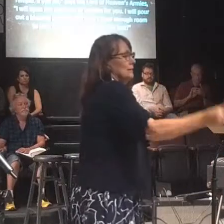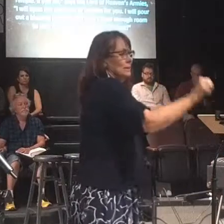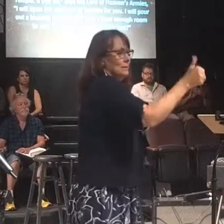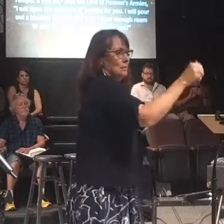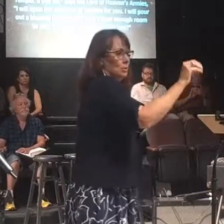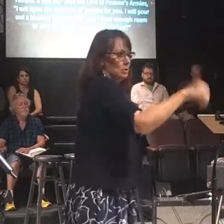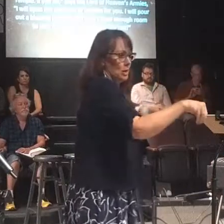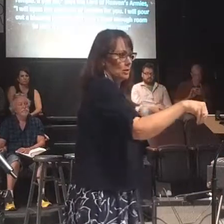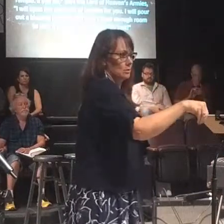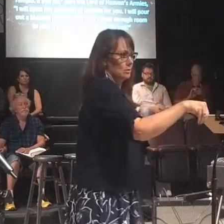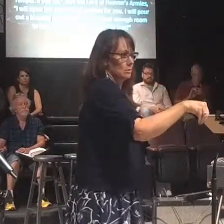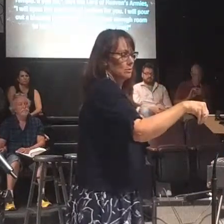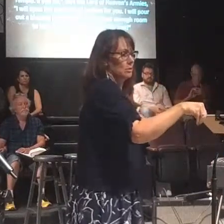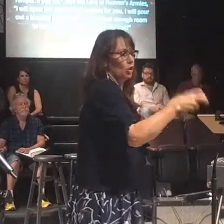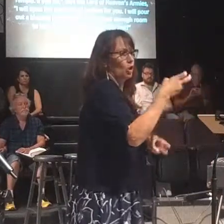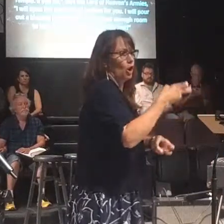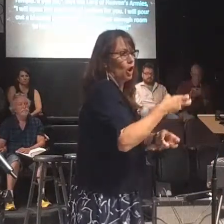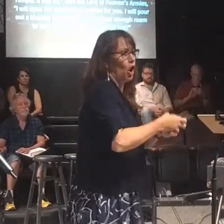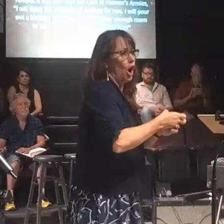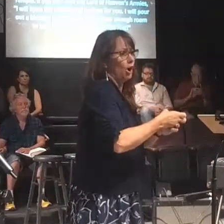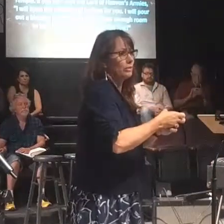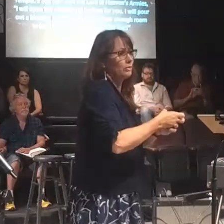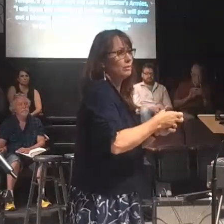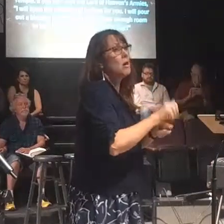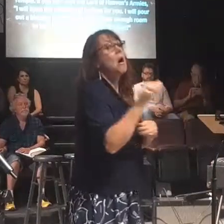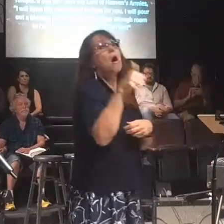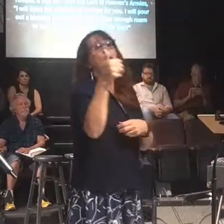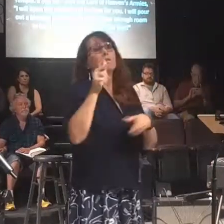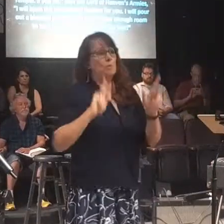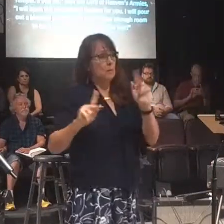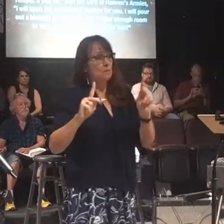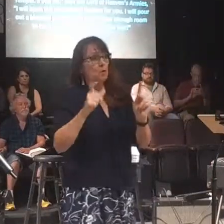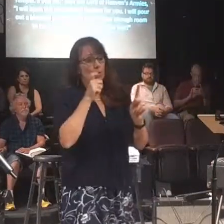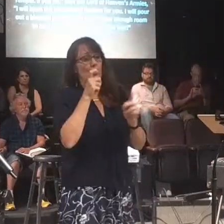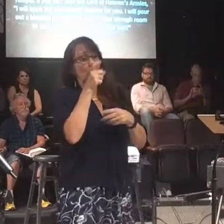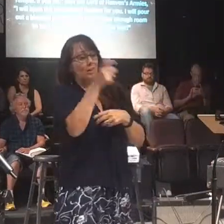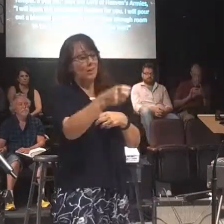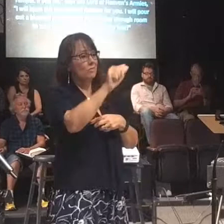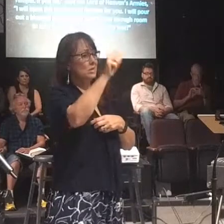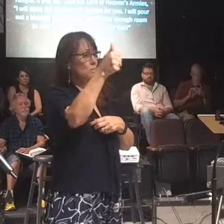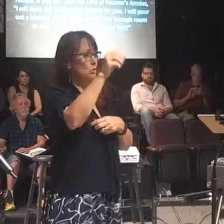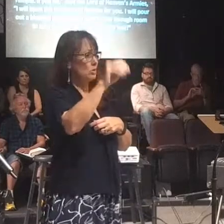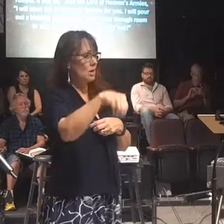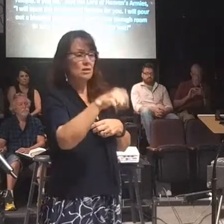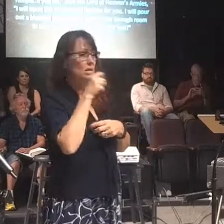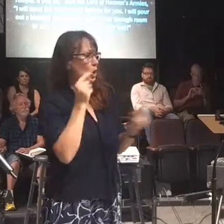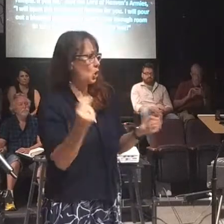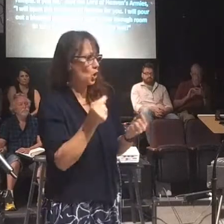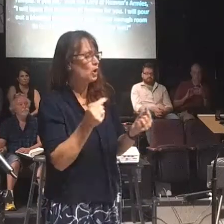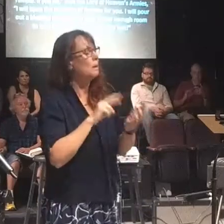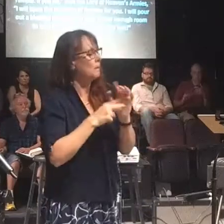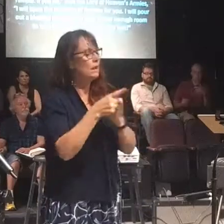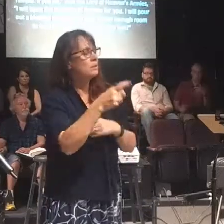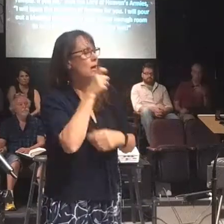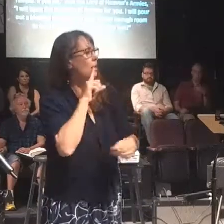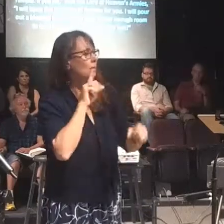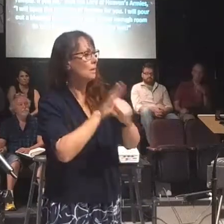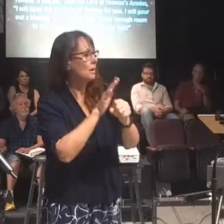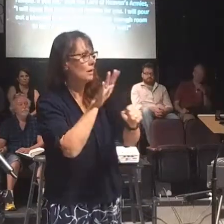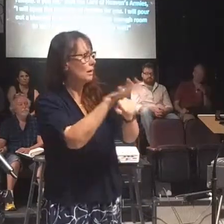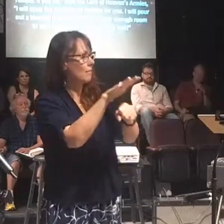doesn't even touch you. So then you're probably undercommitted. Does that make sense? So, because it's not about the numbers